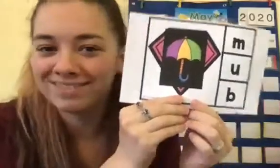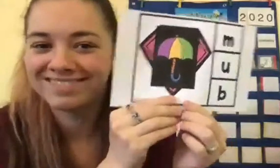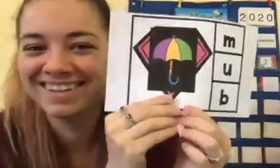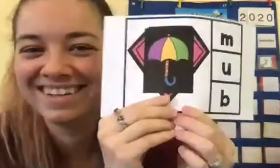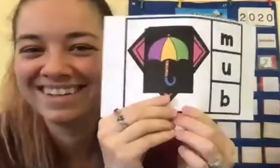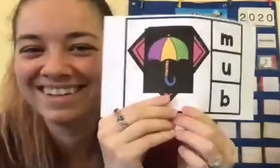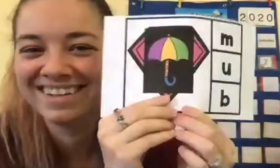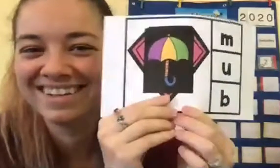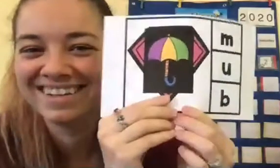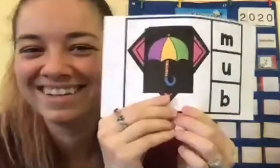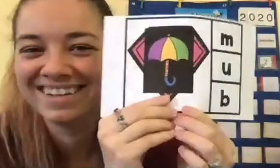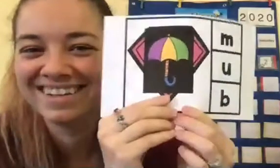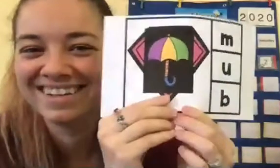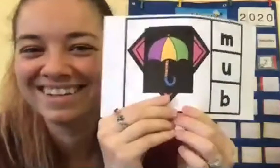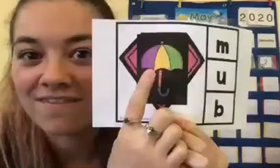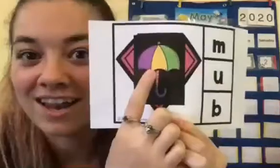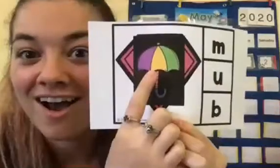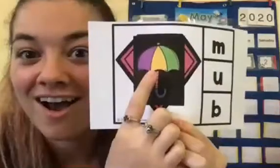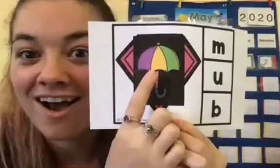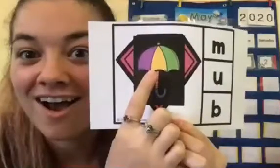We have an umbrella.